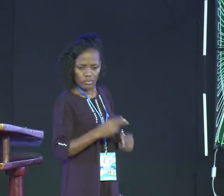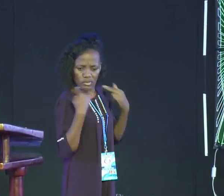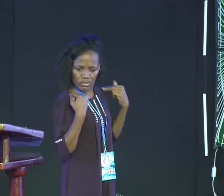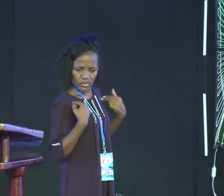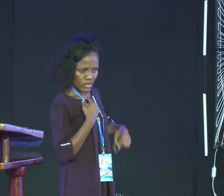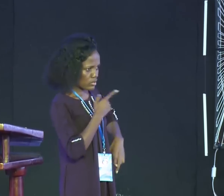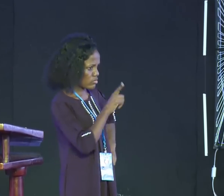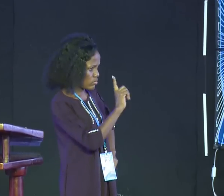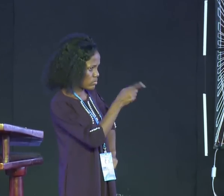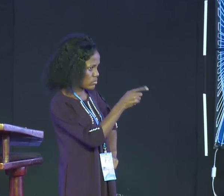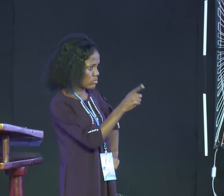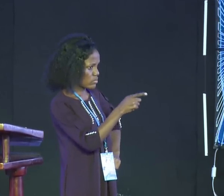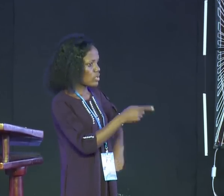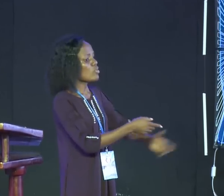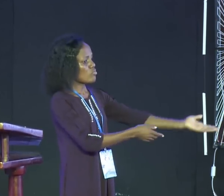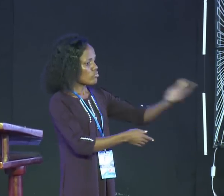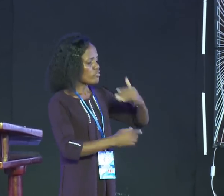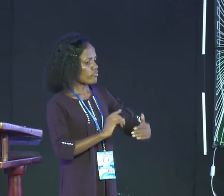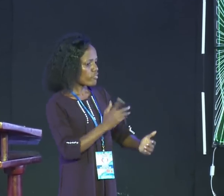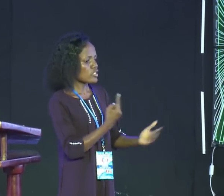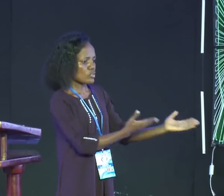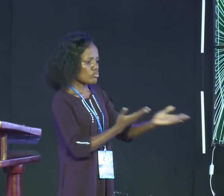they make me bring my father.